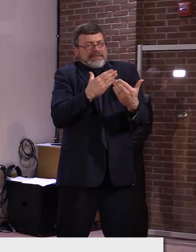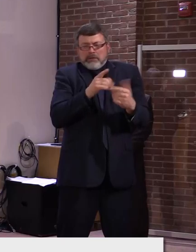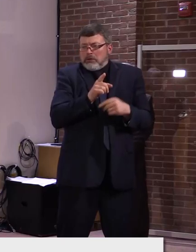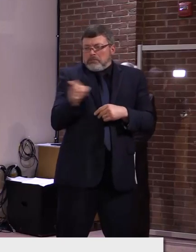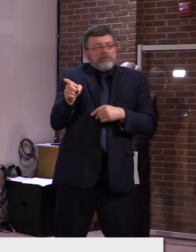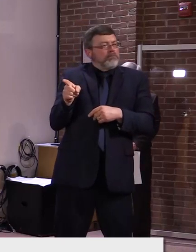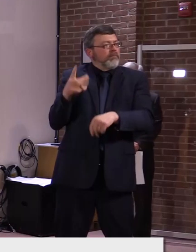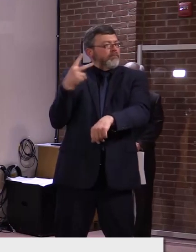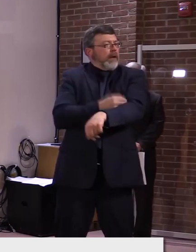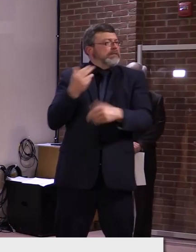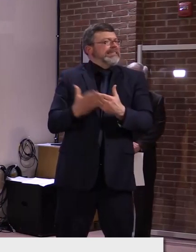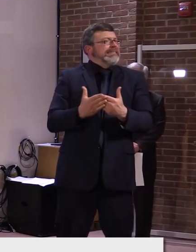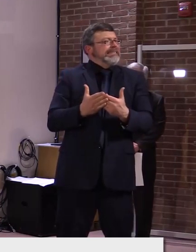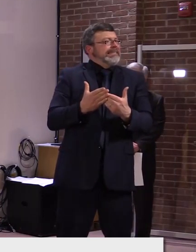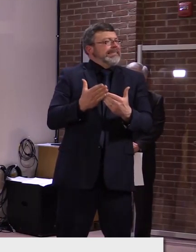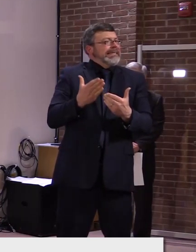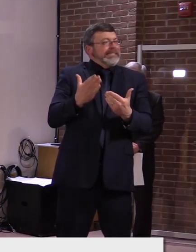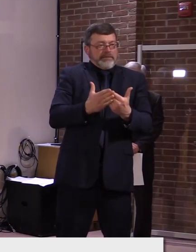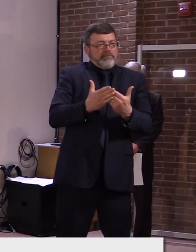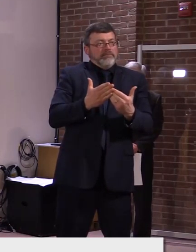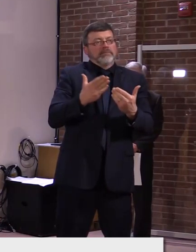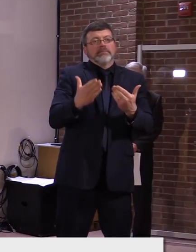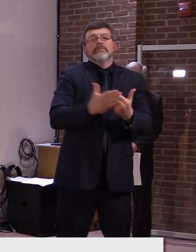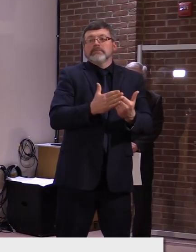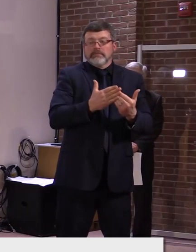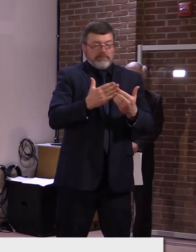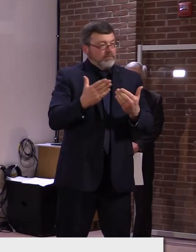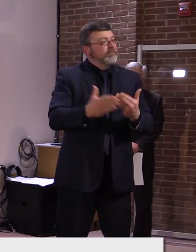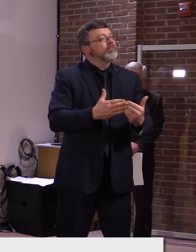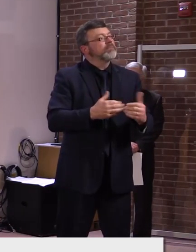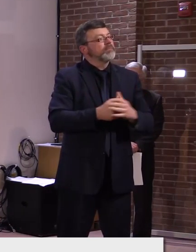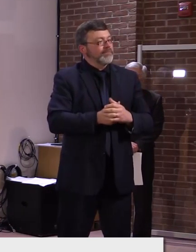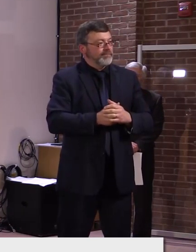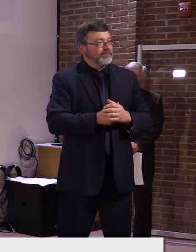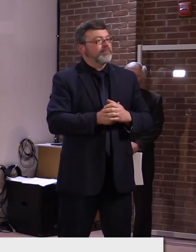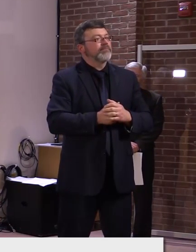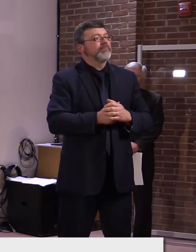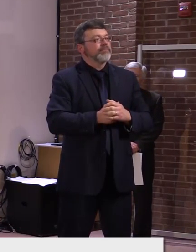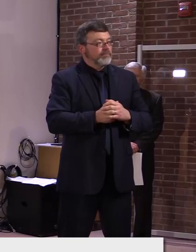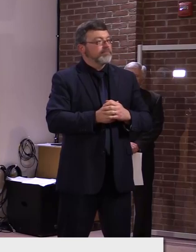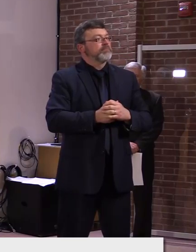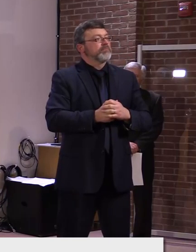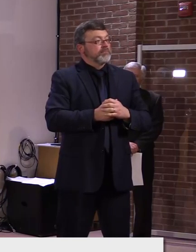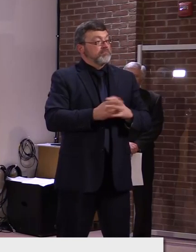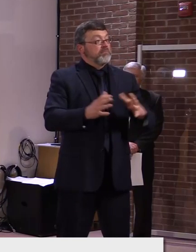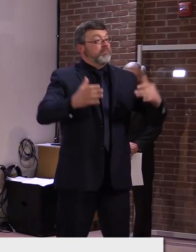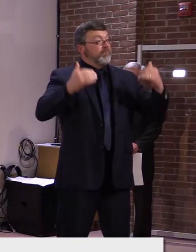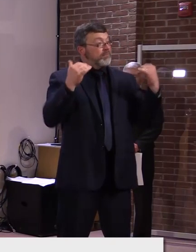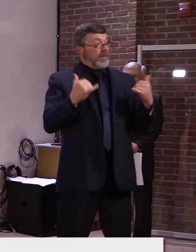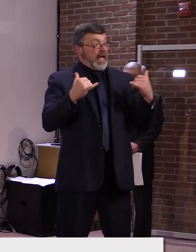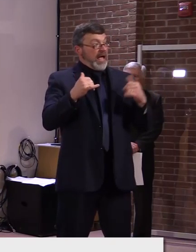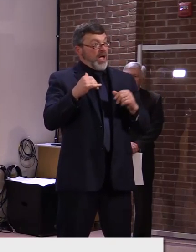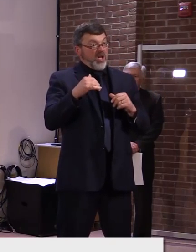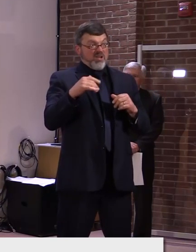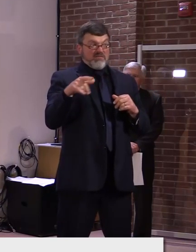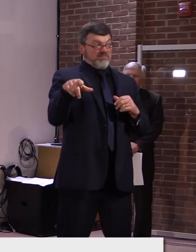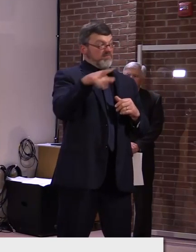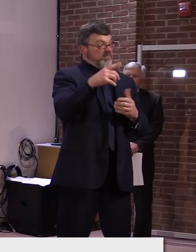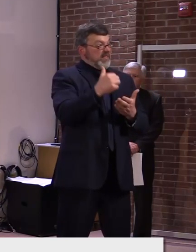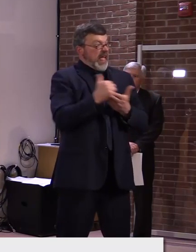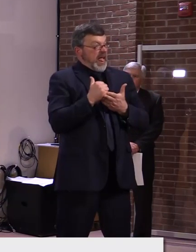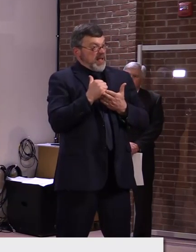Now, the people who can help us accelerate this timeline the most are those between the ages of